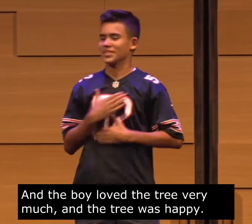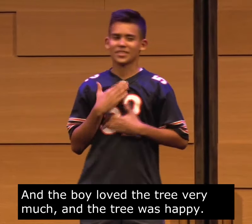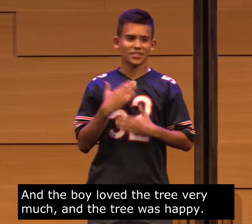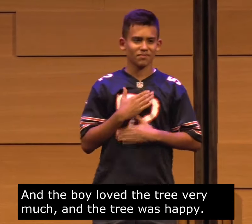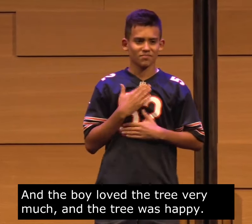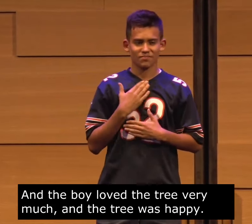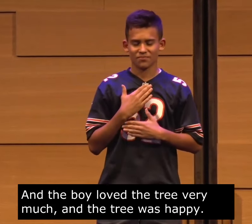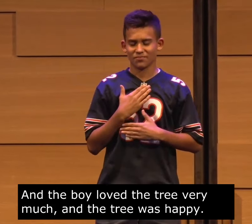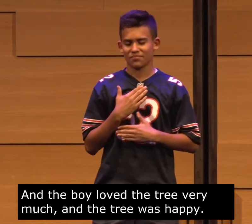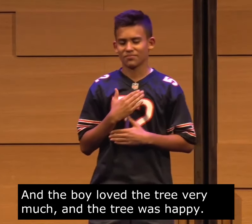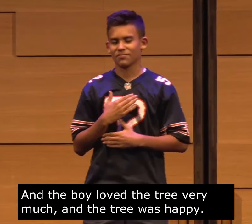was happy.